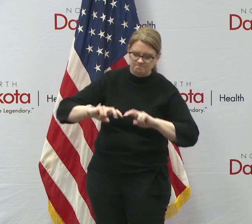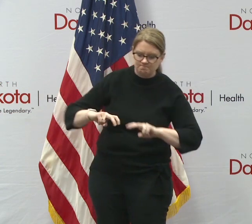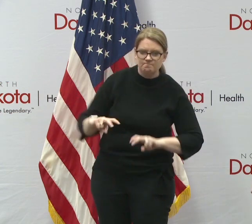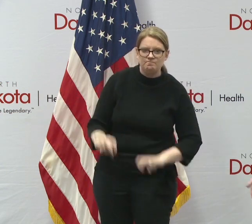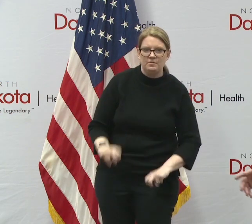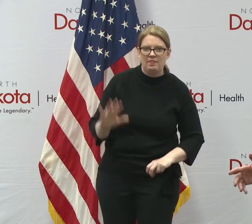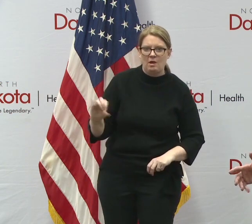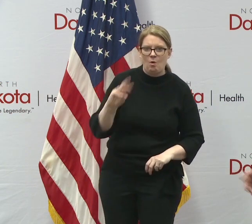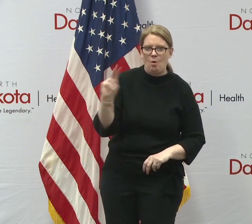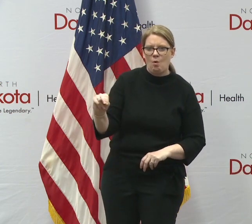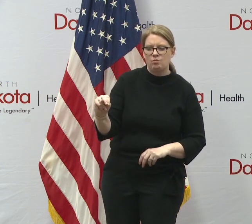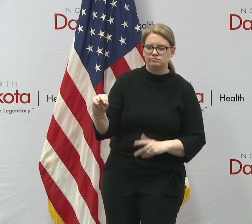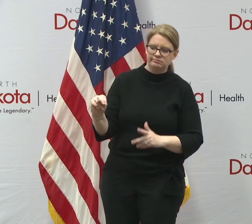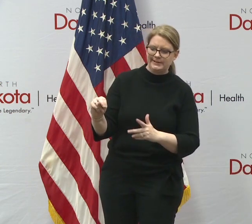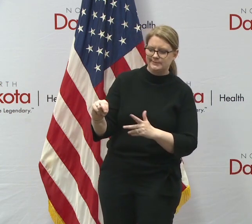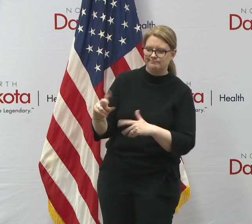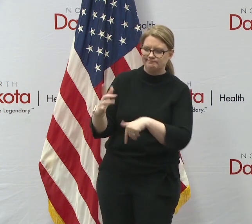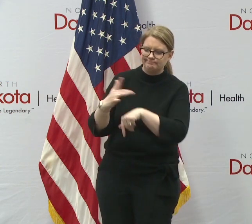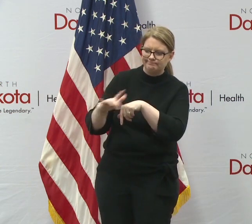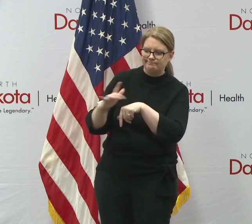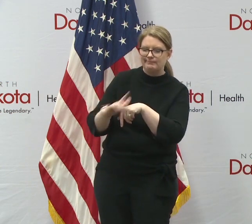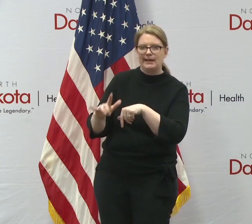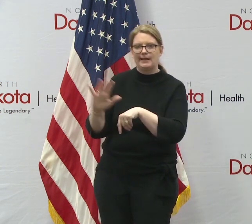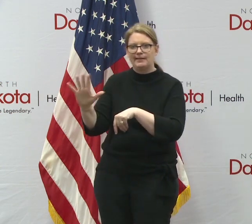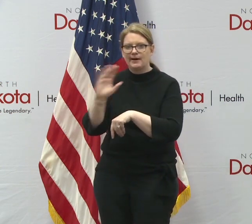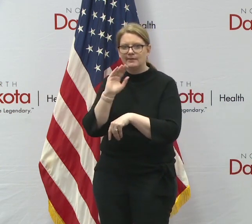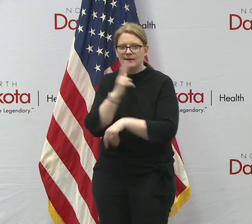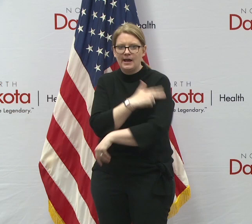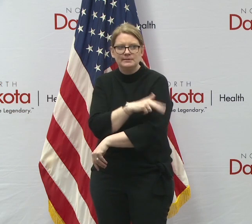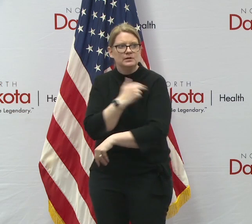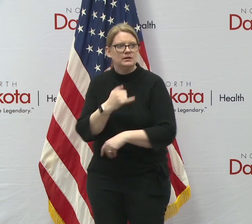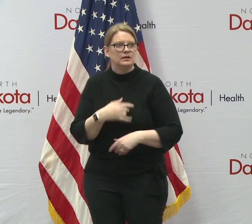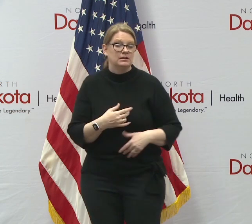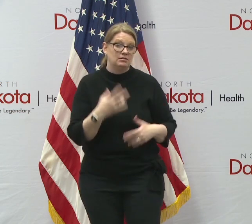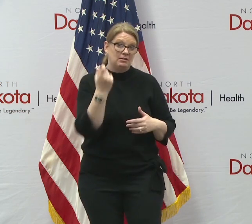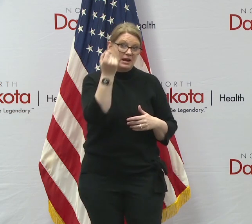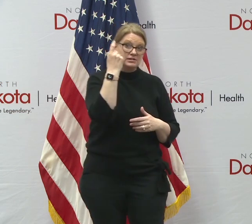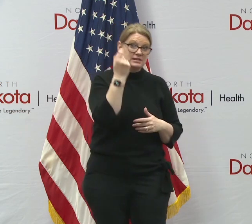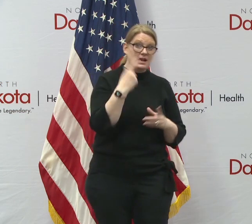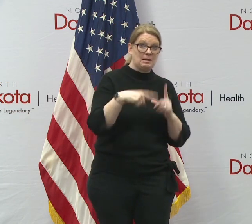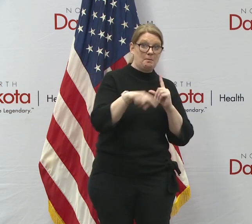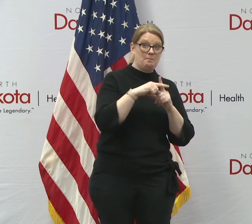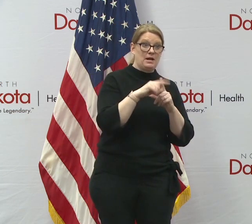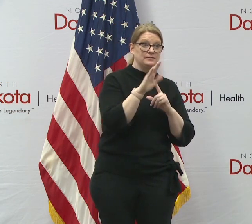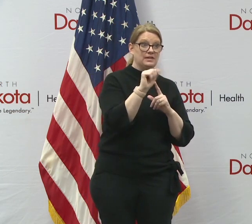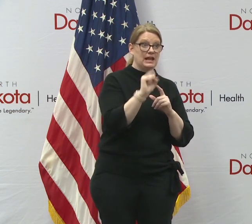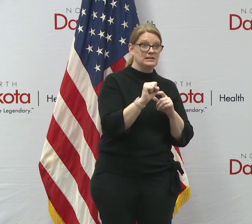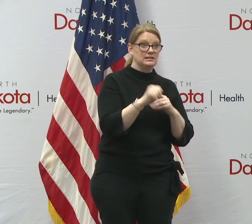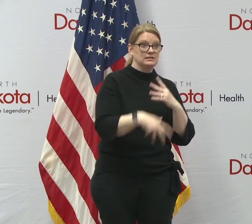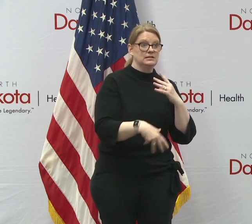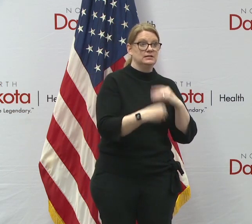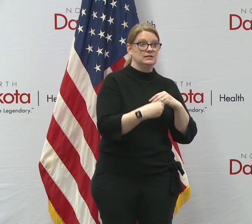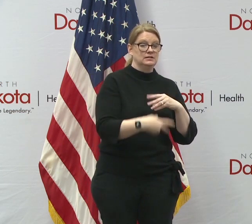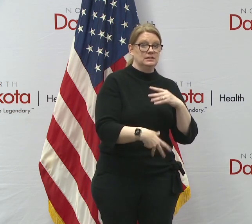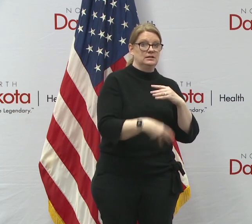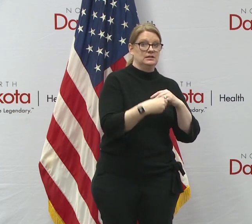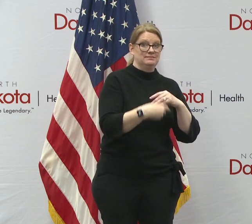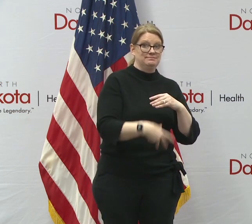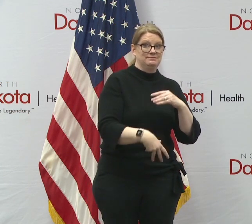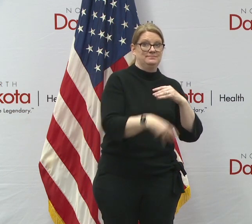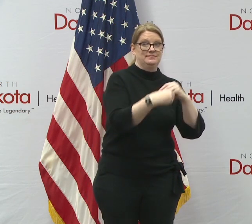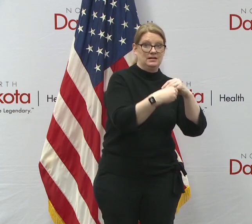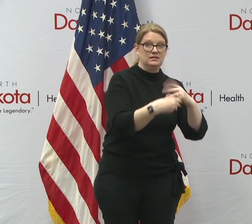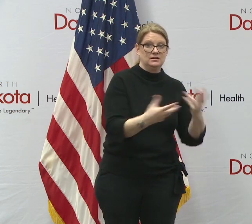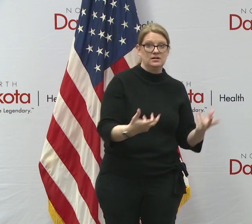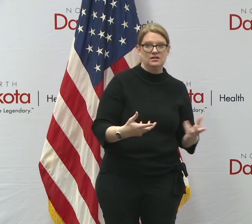And again, I think as we get more positive cases, we're going to see that the public itself is less eager to go in for any